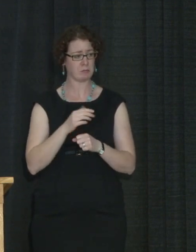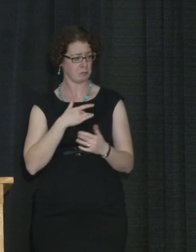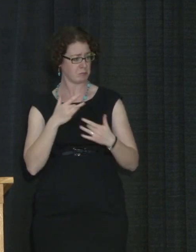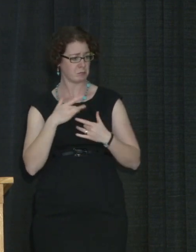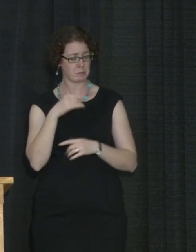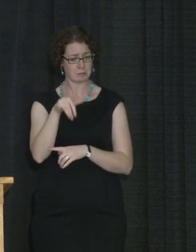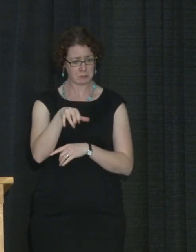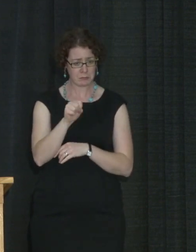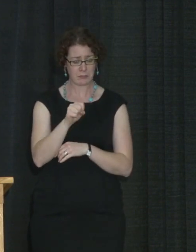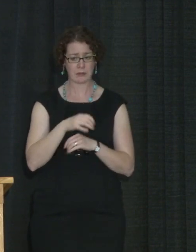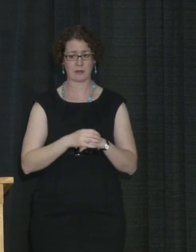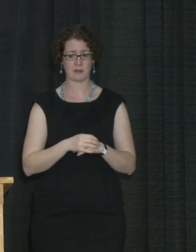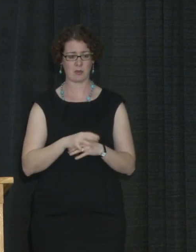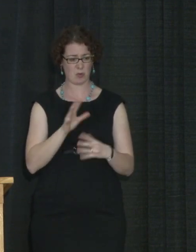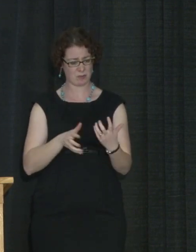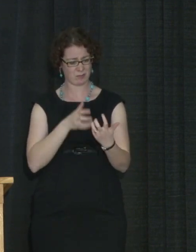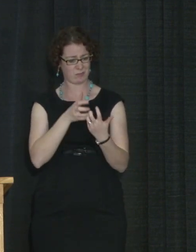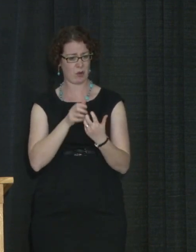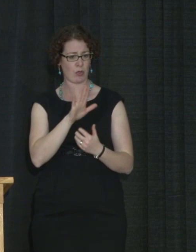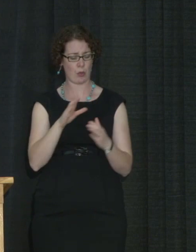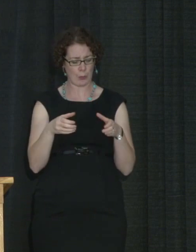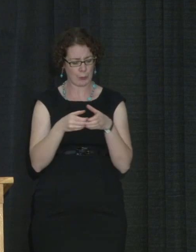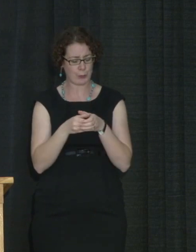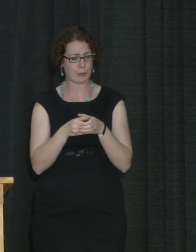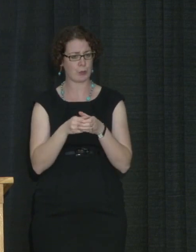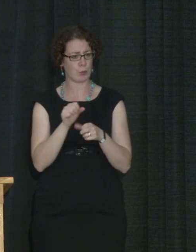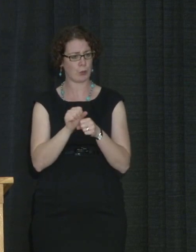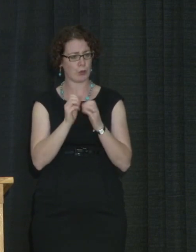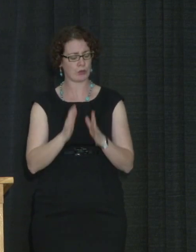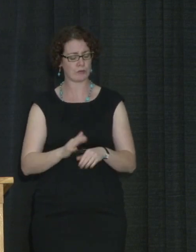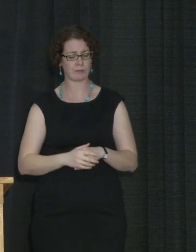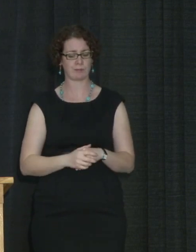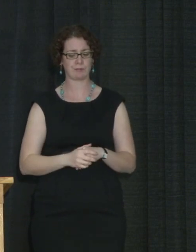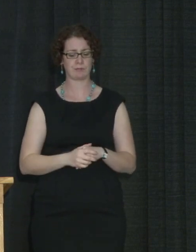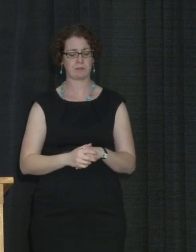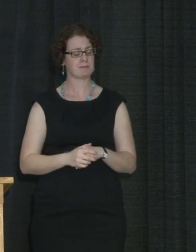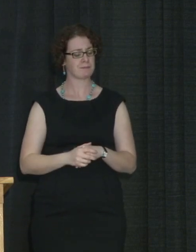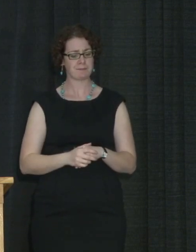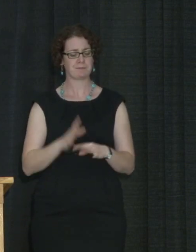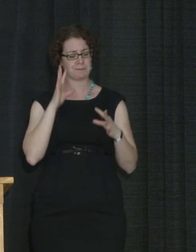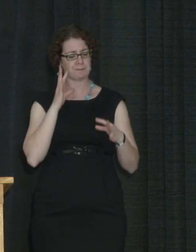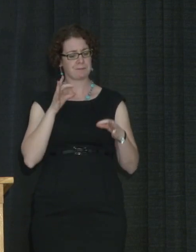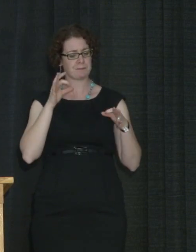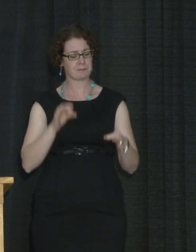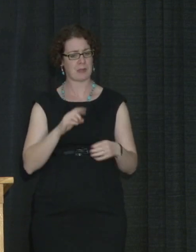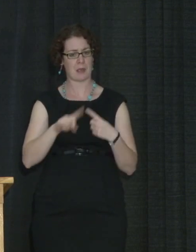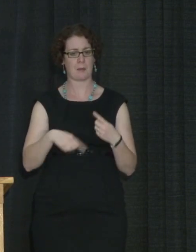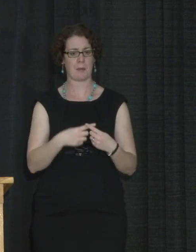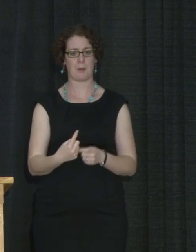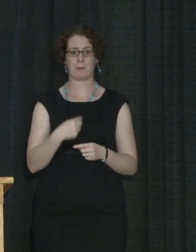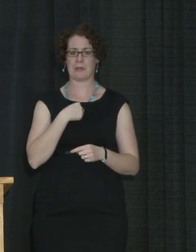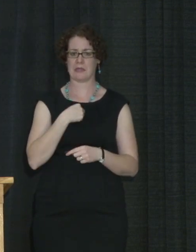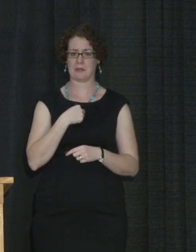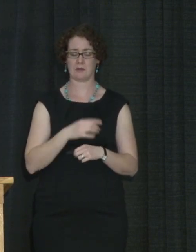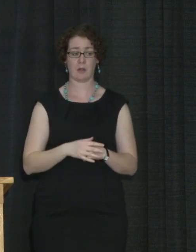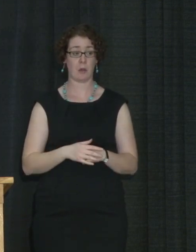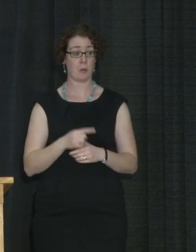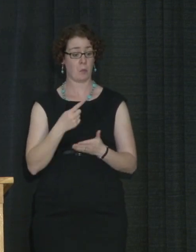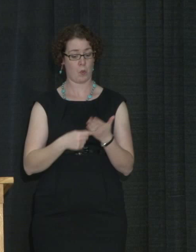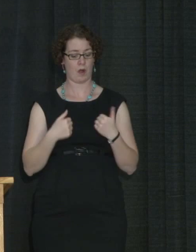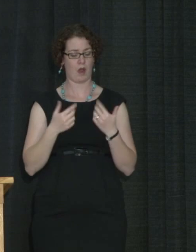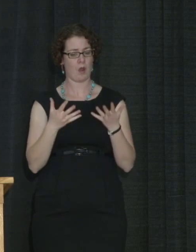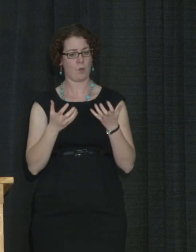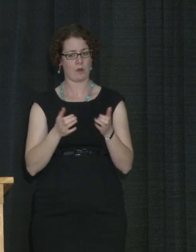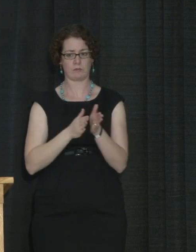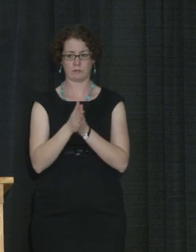that I would not fit in with their tightly knit crews. But this decision was going to be about me and about what I was